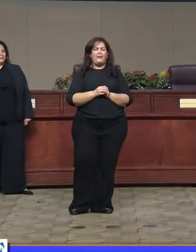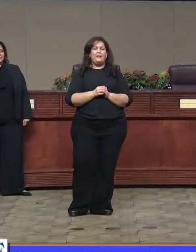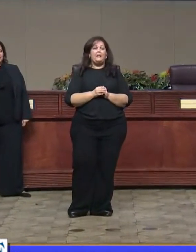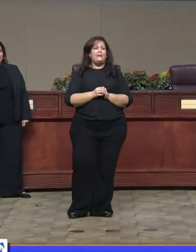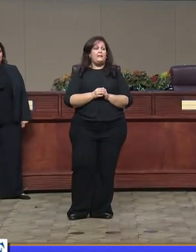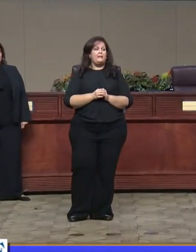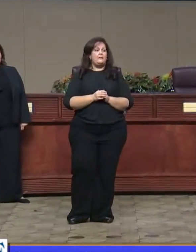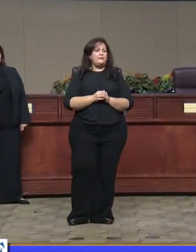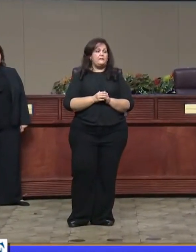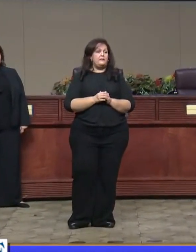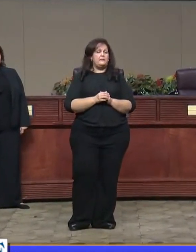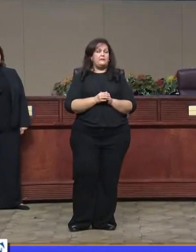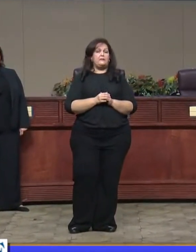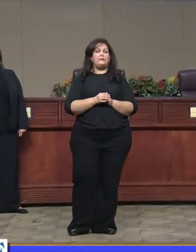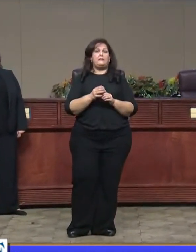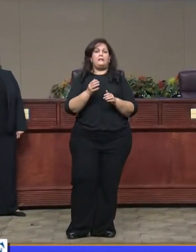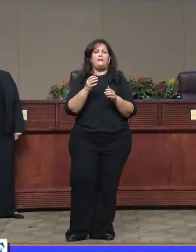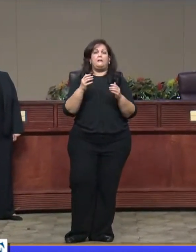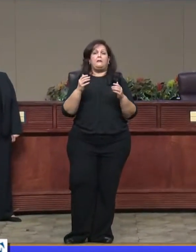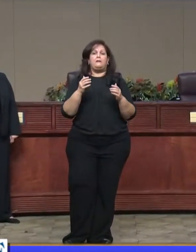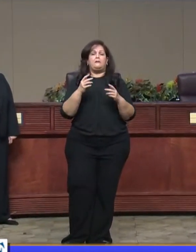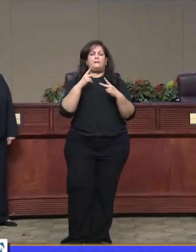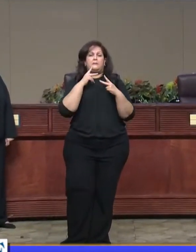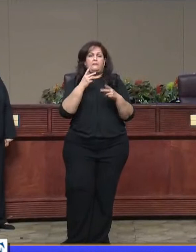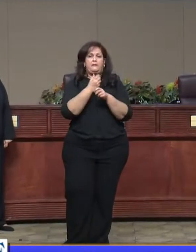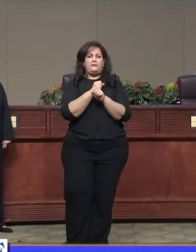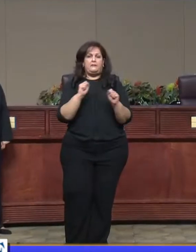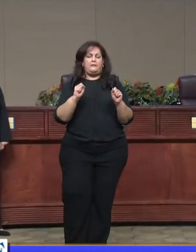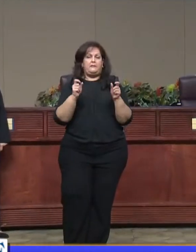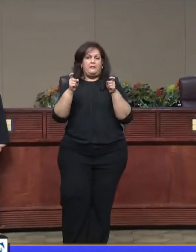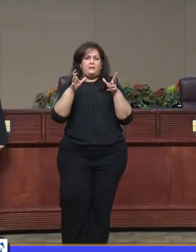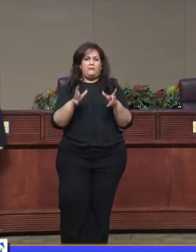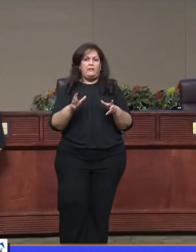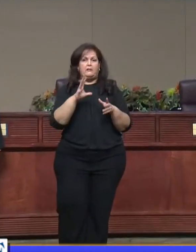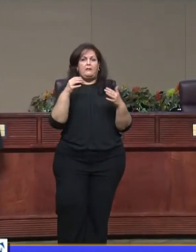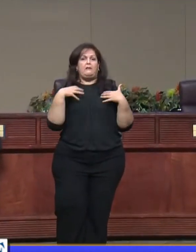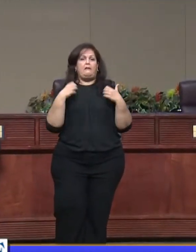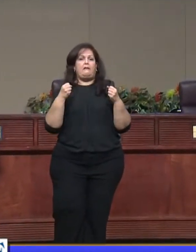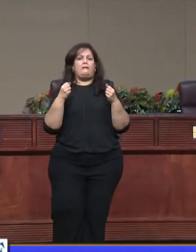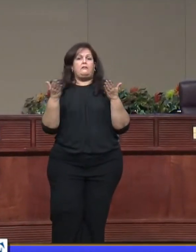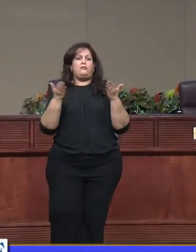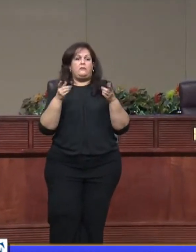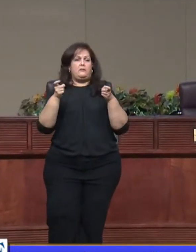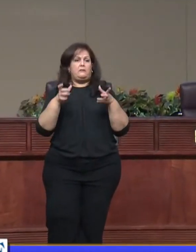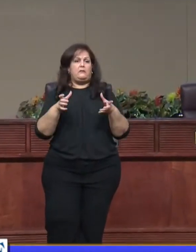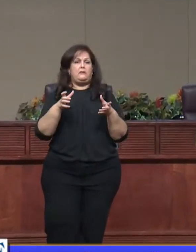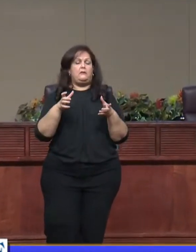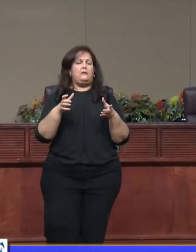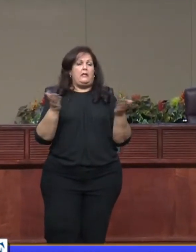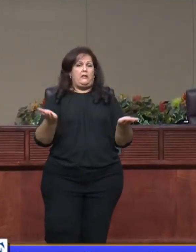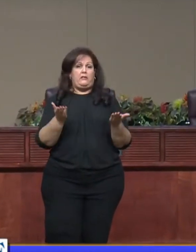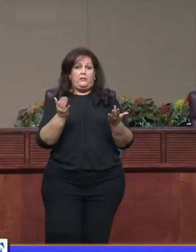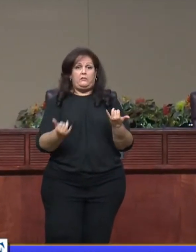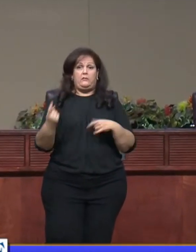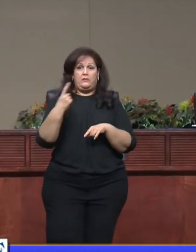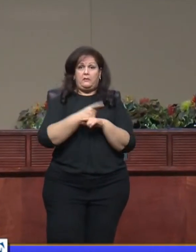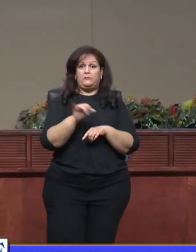And our Public Safety Director, Danny Banks, and Health Services Manager, Yolanda Martinez, are also here